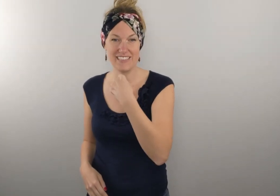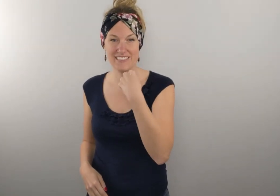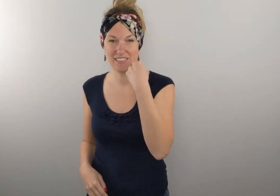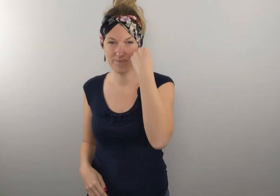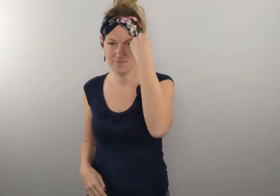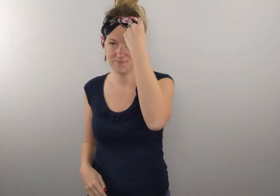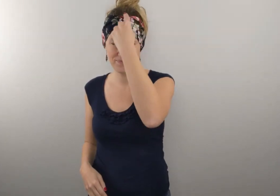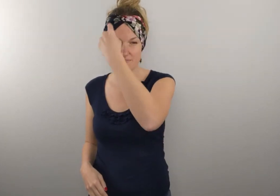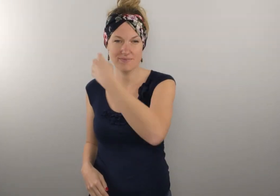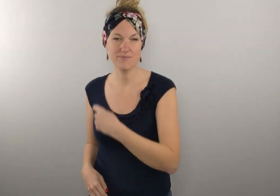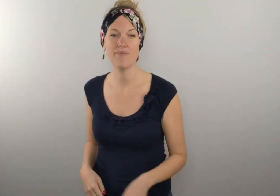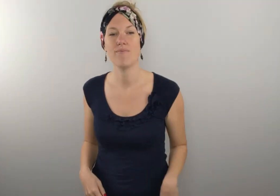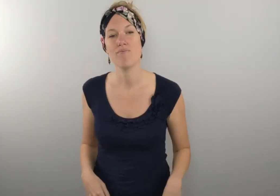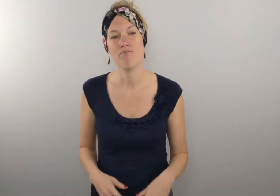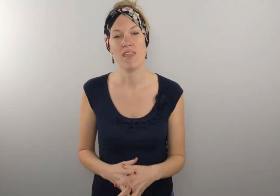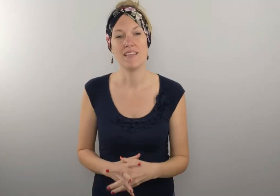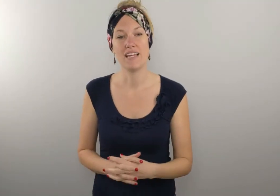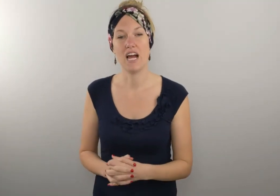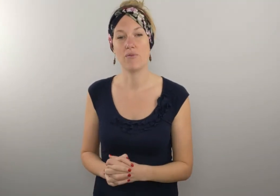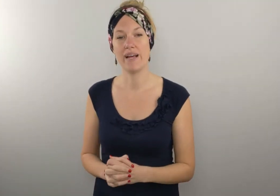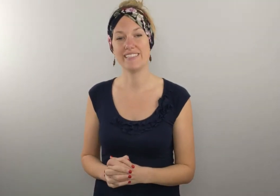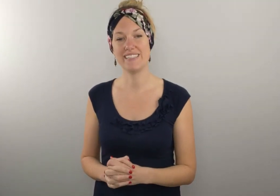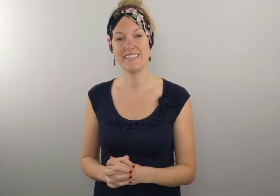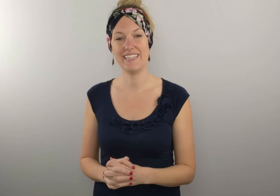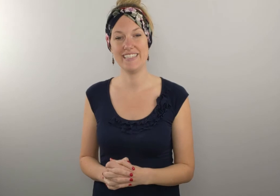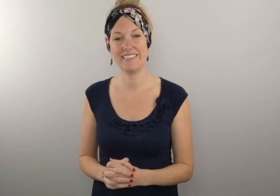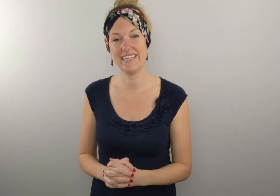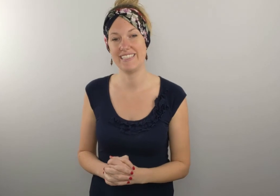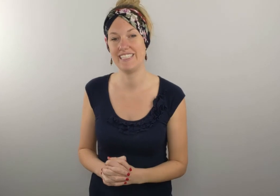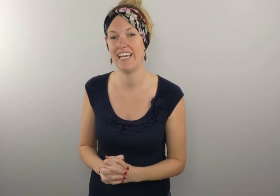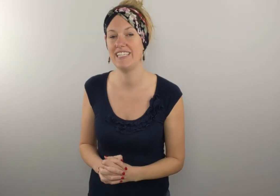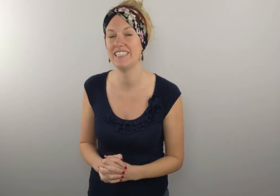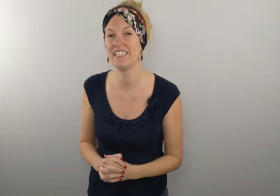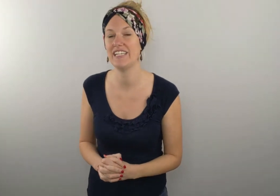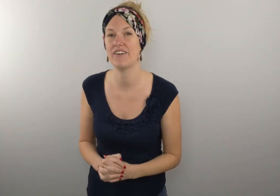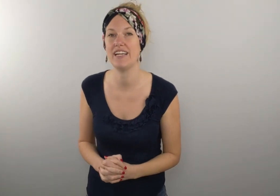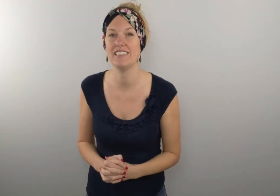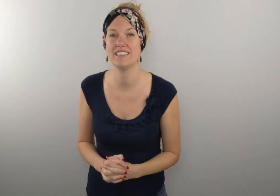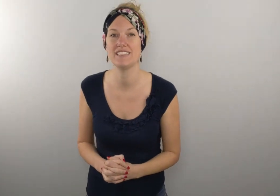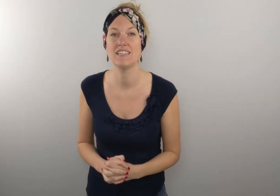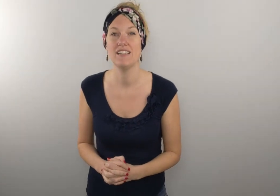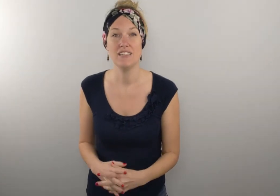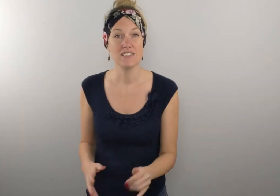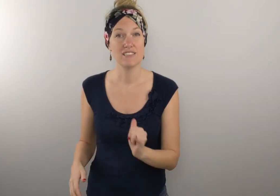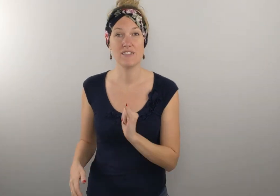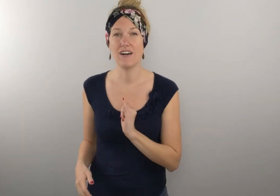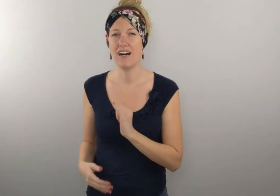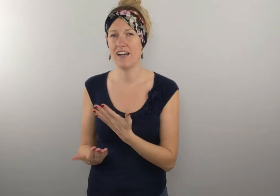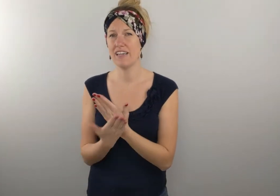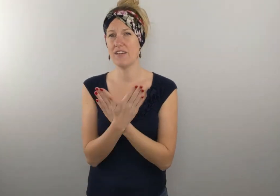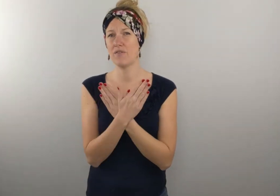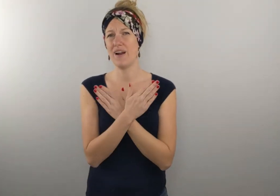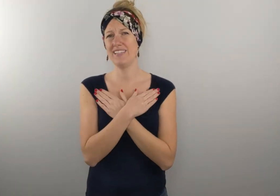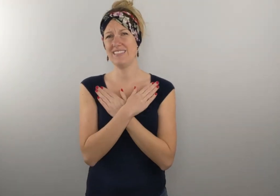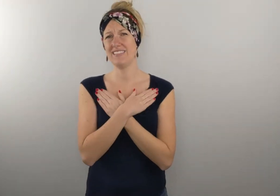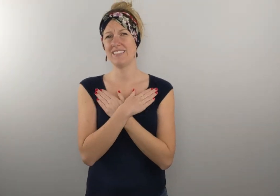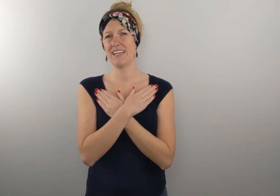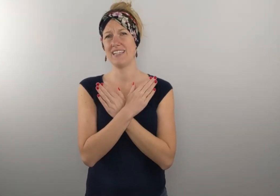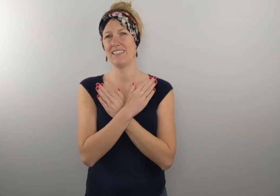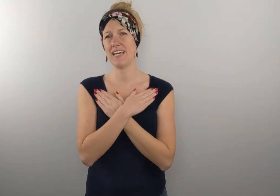face. And then I rest on his unchanging grace. So and then rest, you just kind of